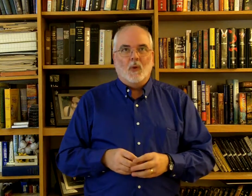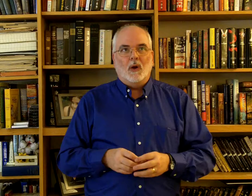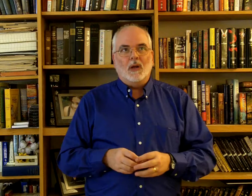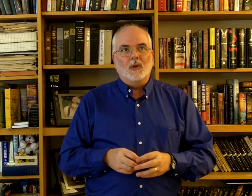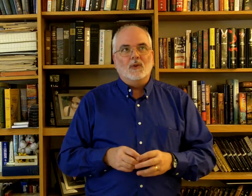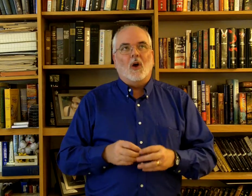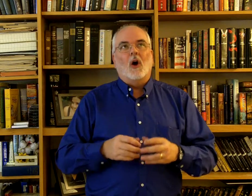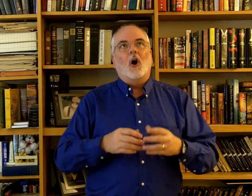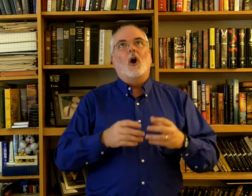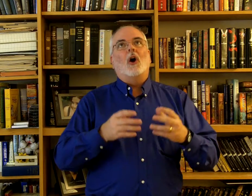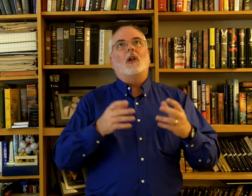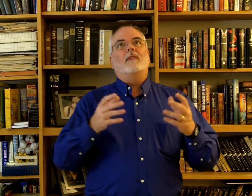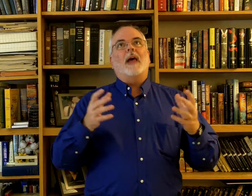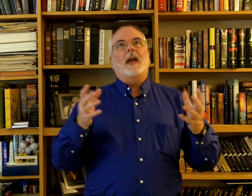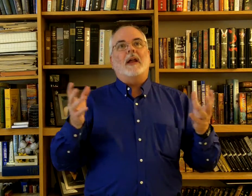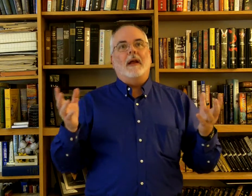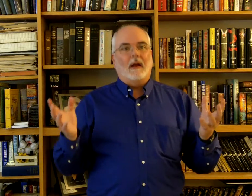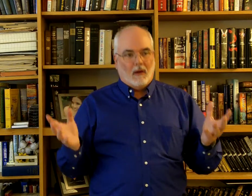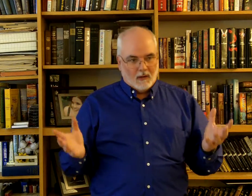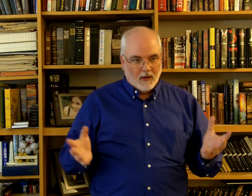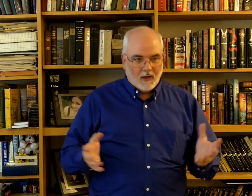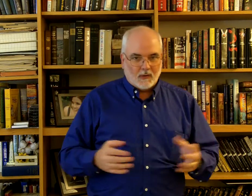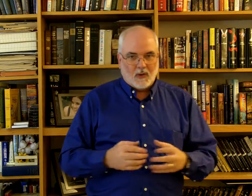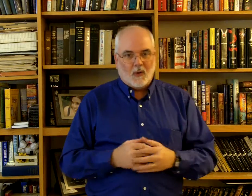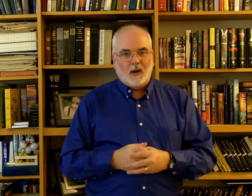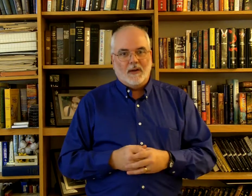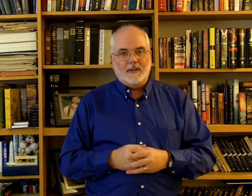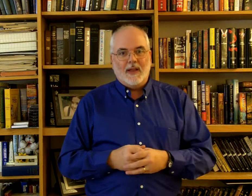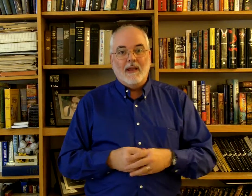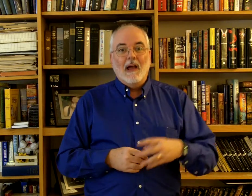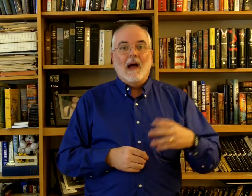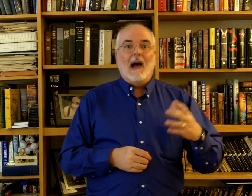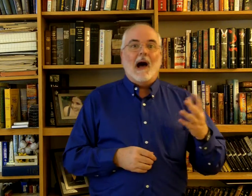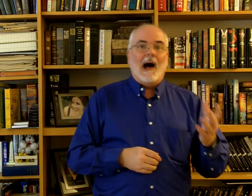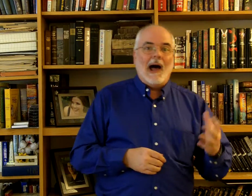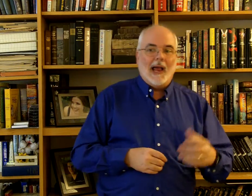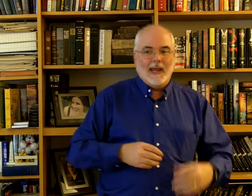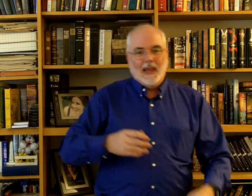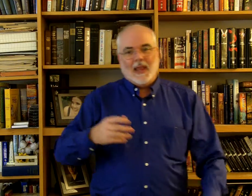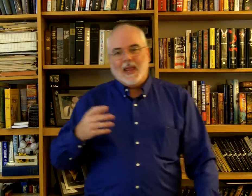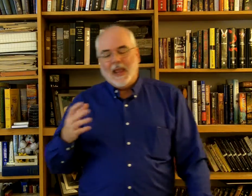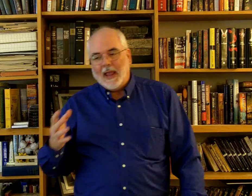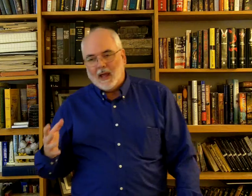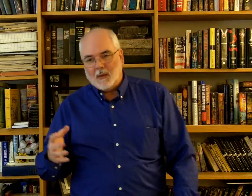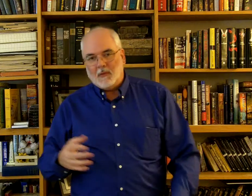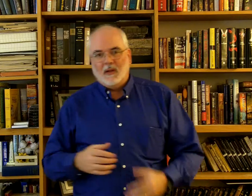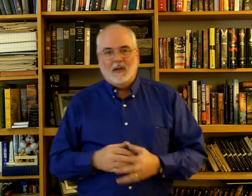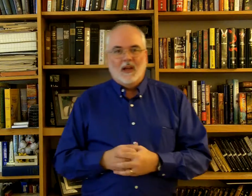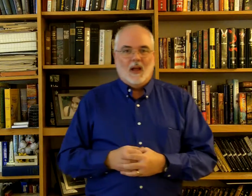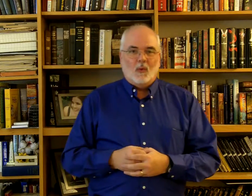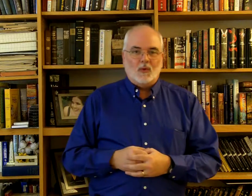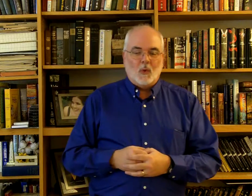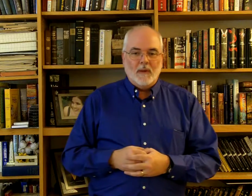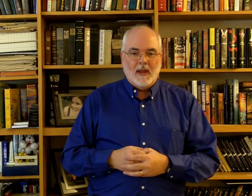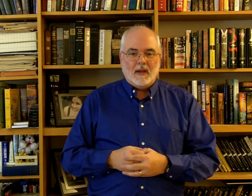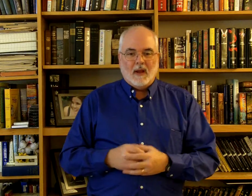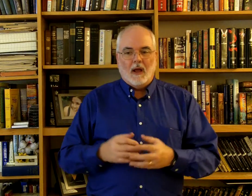want to use all of that air required to say, I am. So we make an